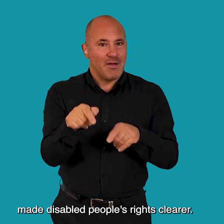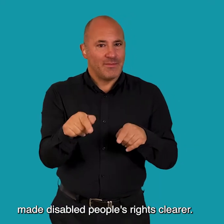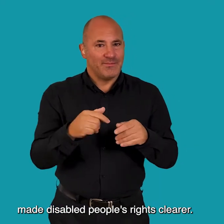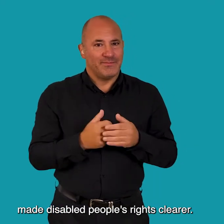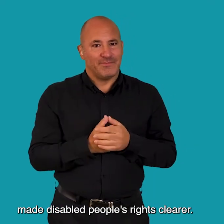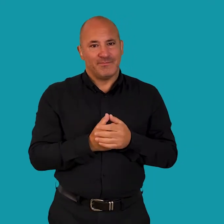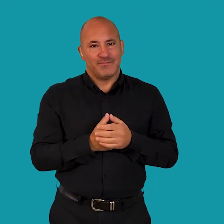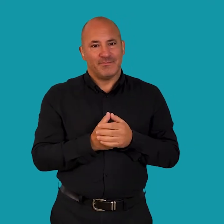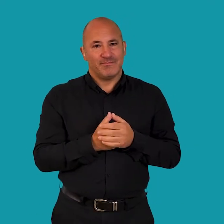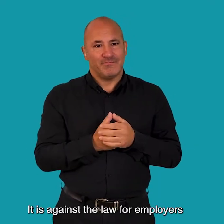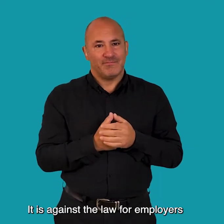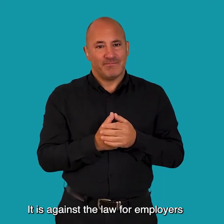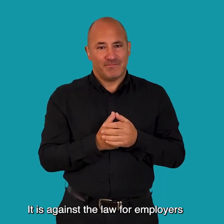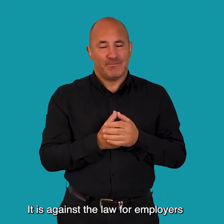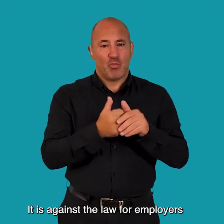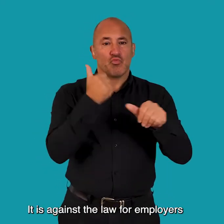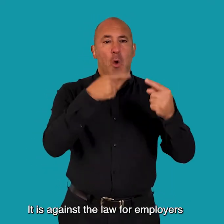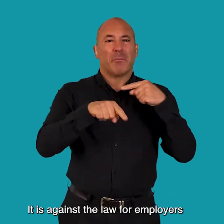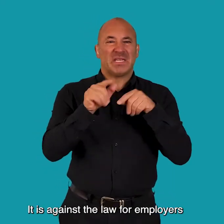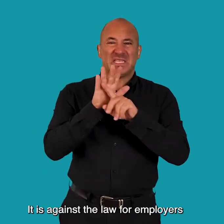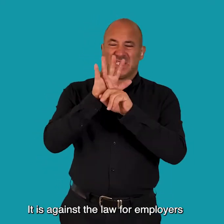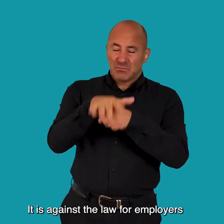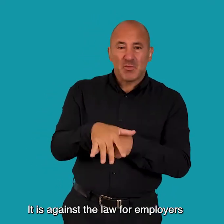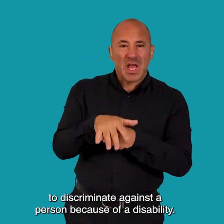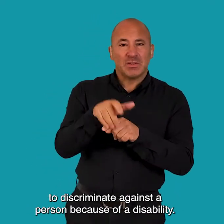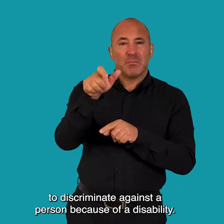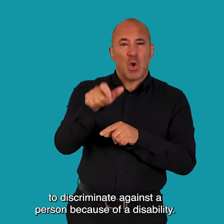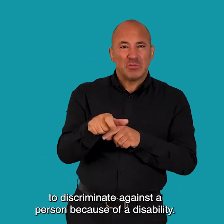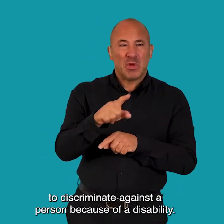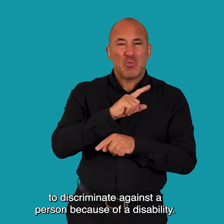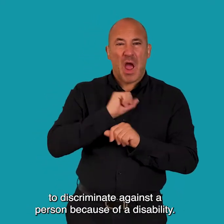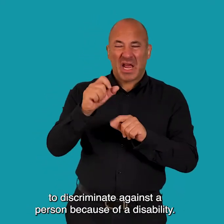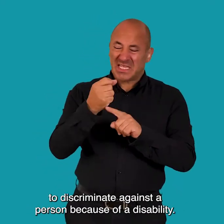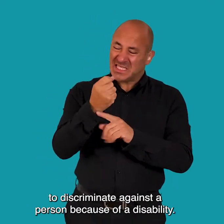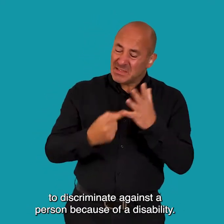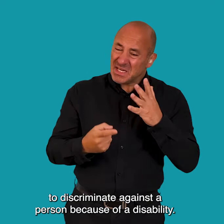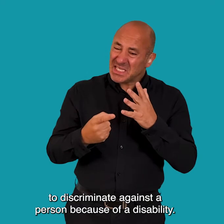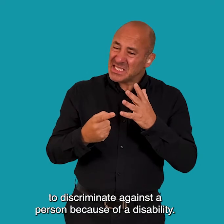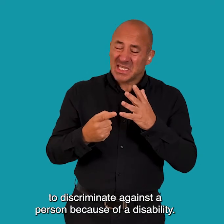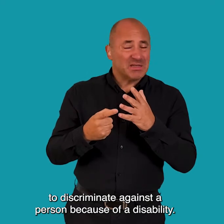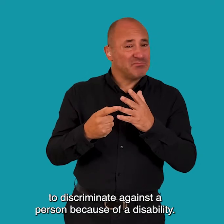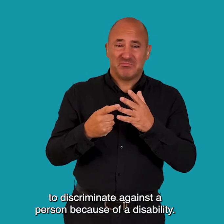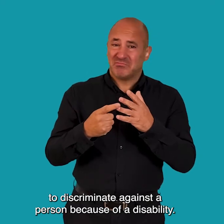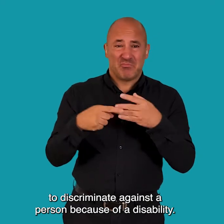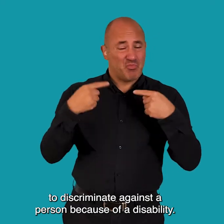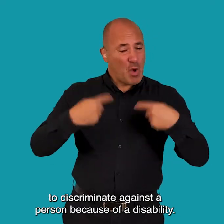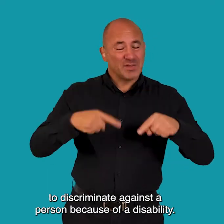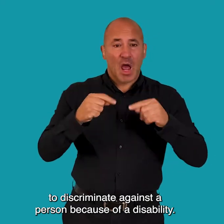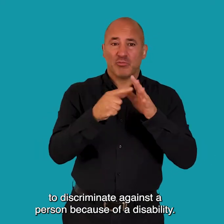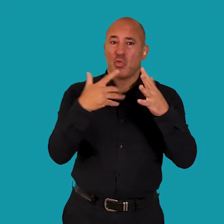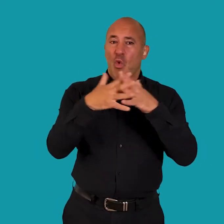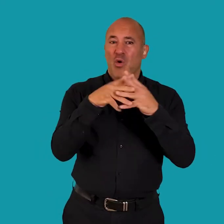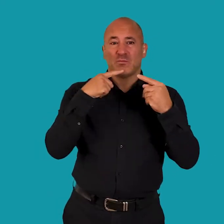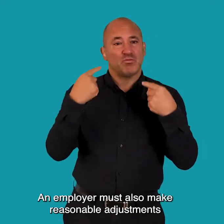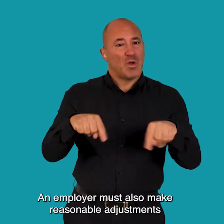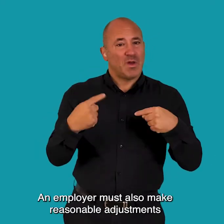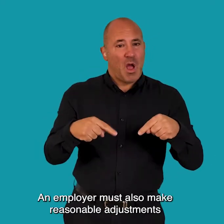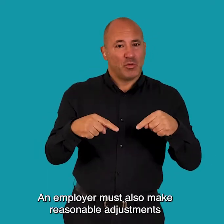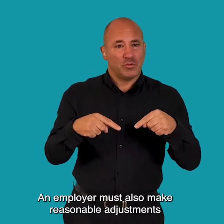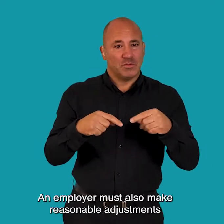clearer. It is against the law for employers to discriminate against a person because of a disability. An employer must also